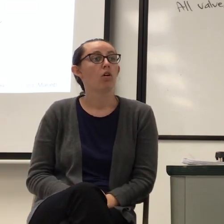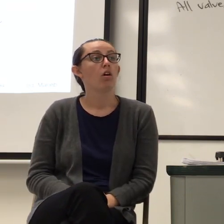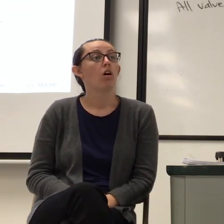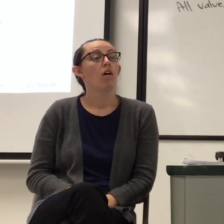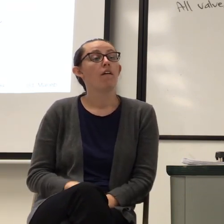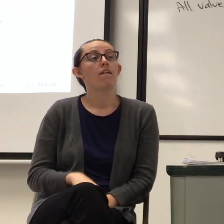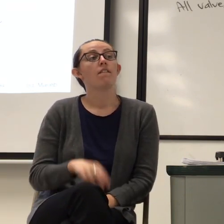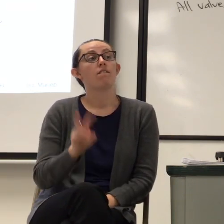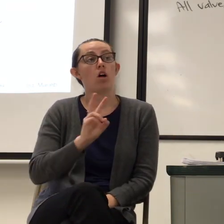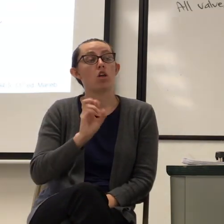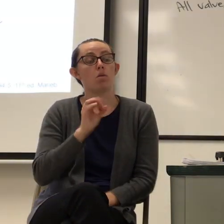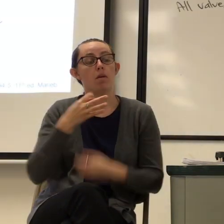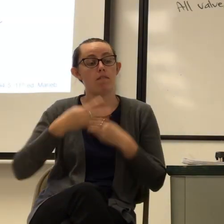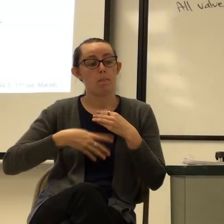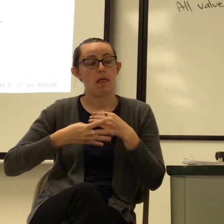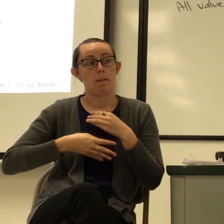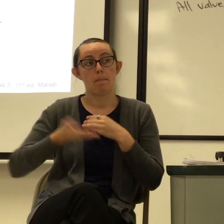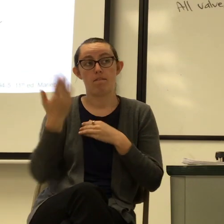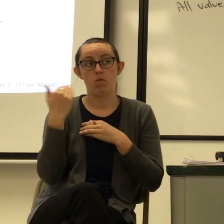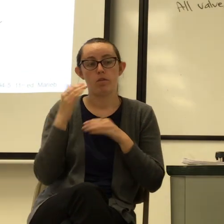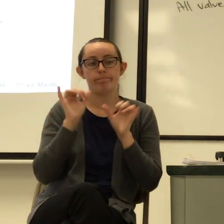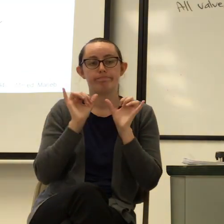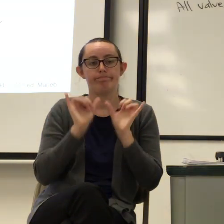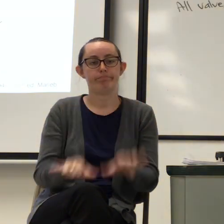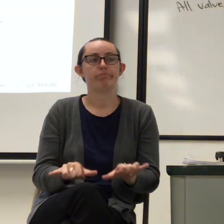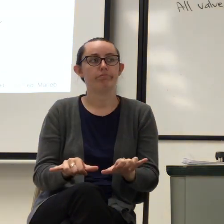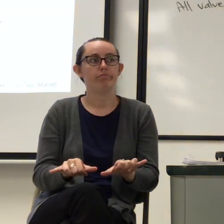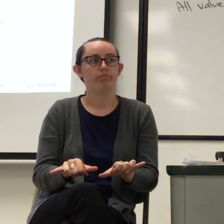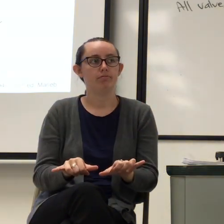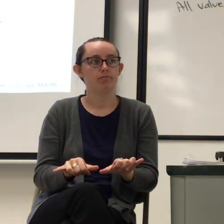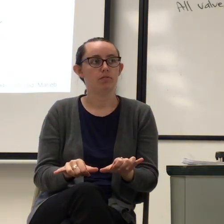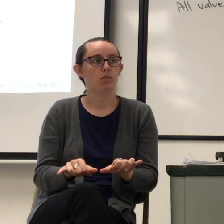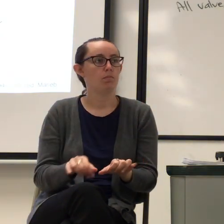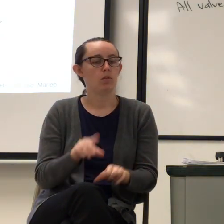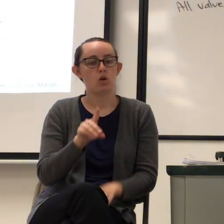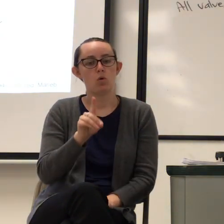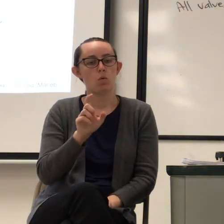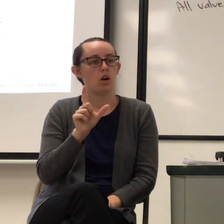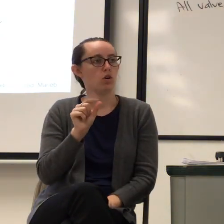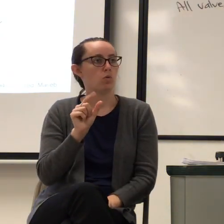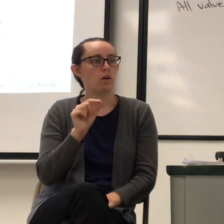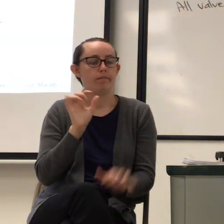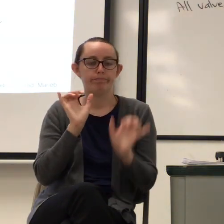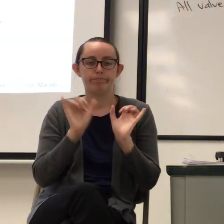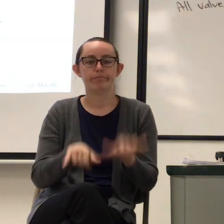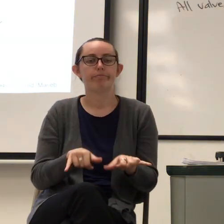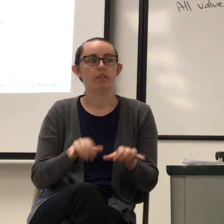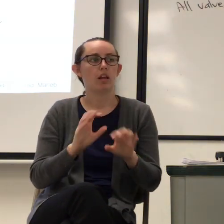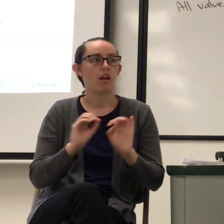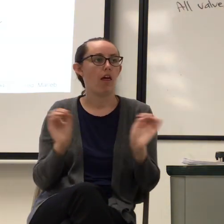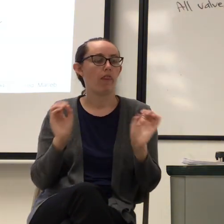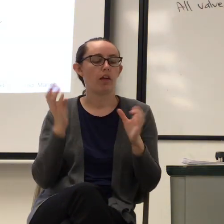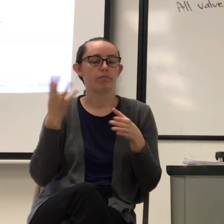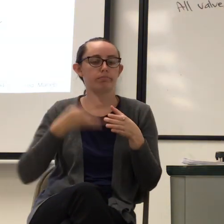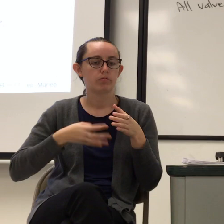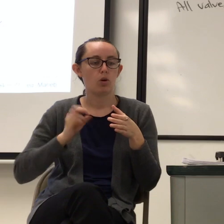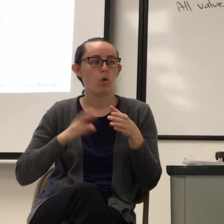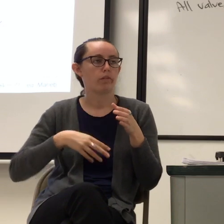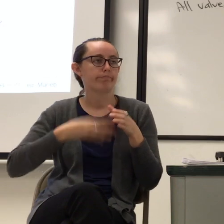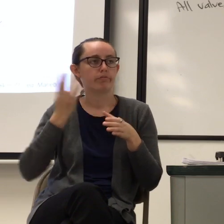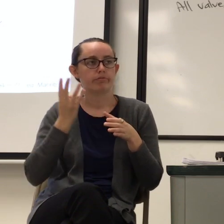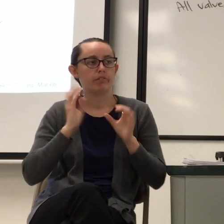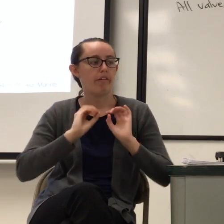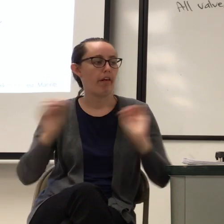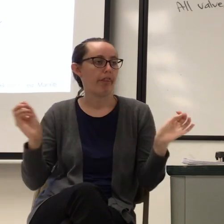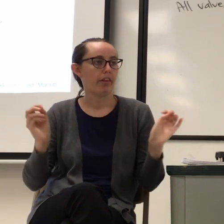was prior, it kind of remains. So that's like 120, just nothing coming in, nothing going out. But what you're doing is you're rising